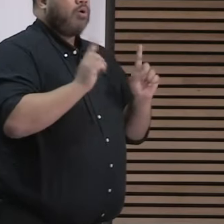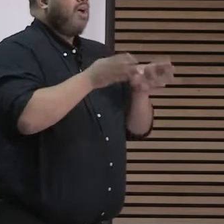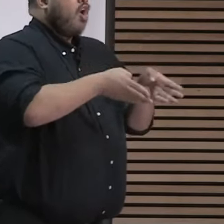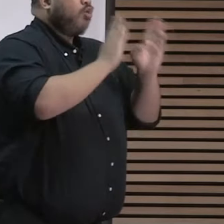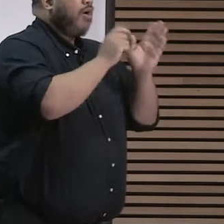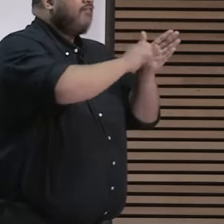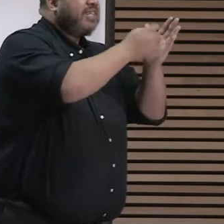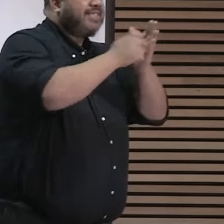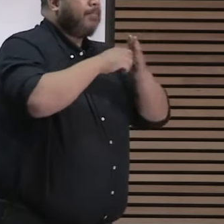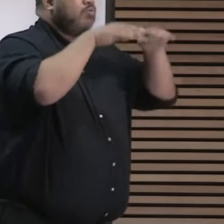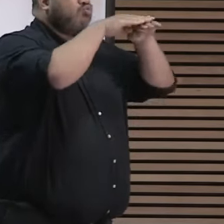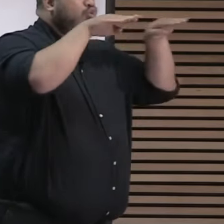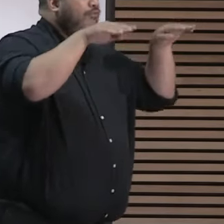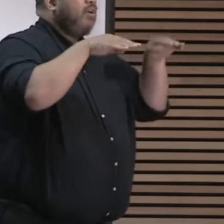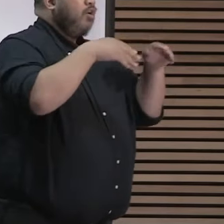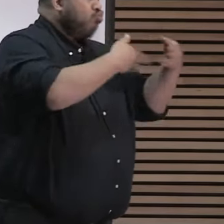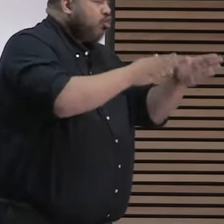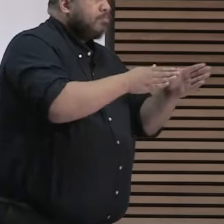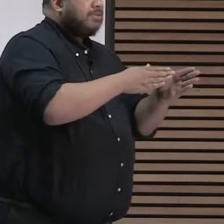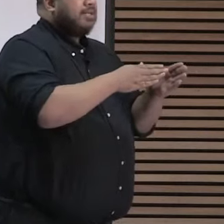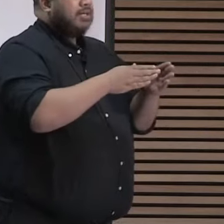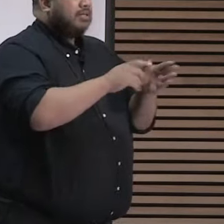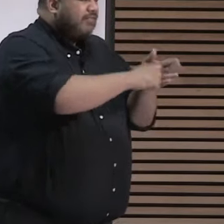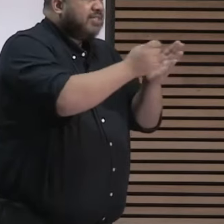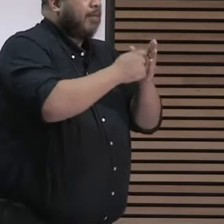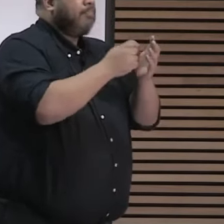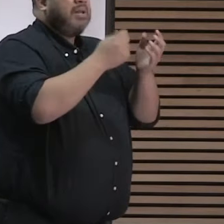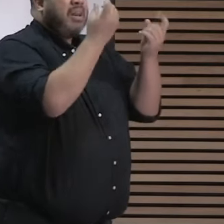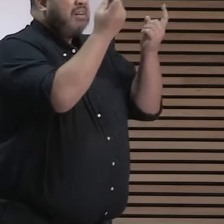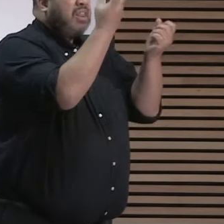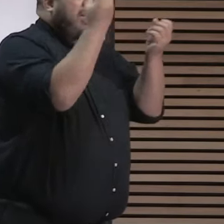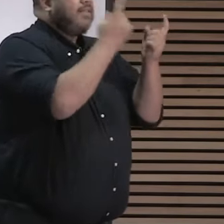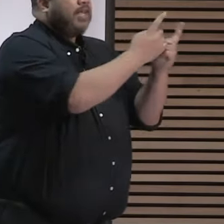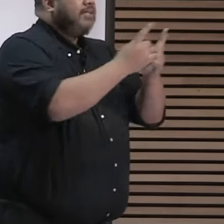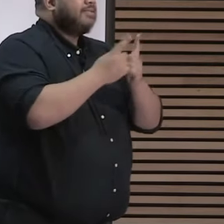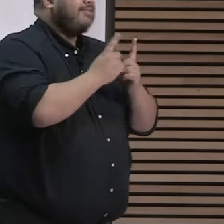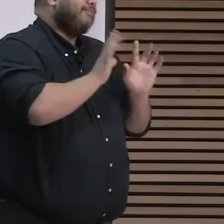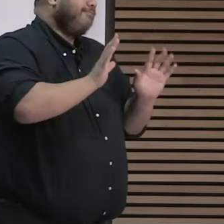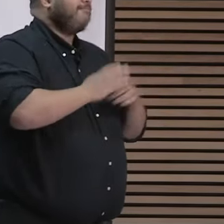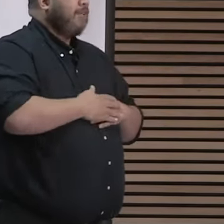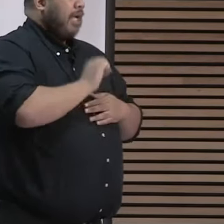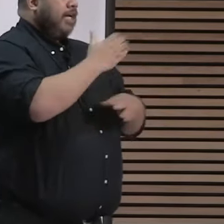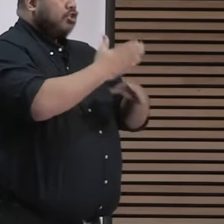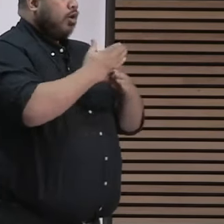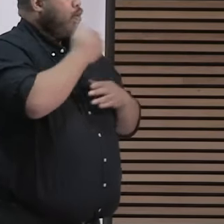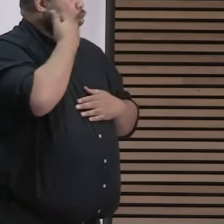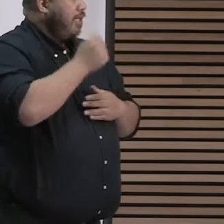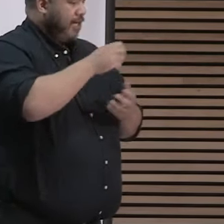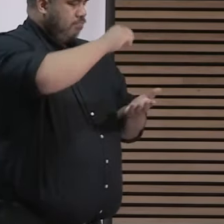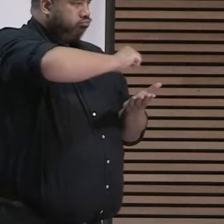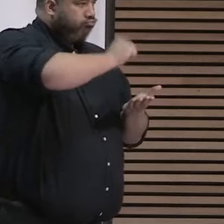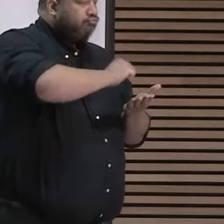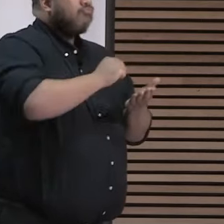on the rooms there between bookings. That is following full infection prevention and control and disinfection of the